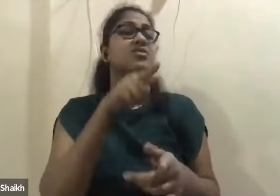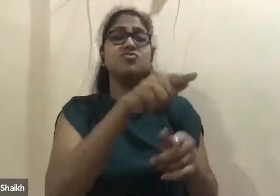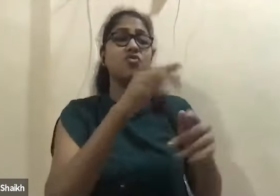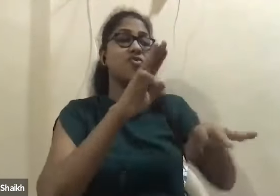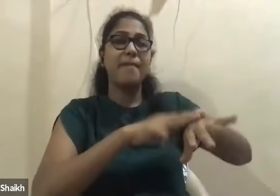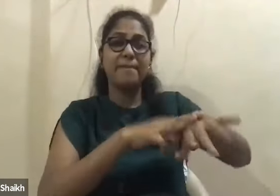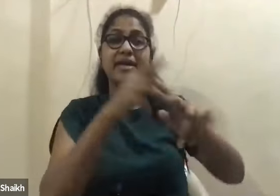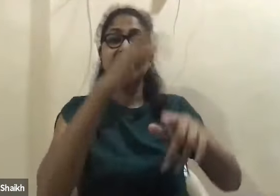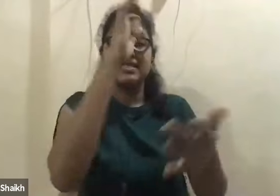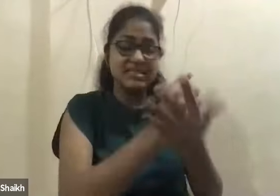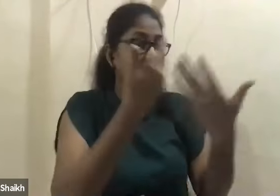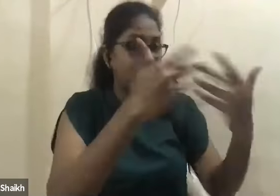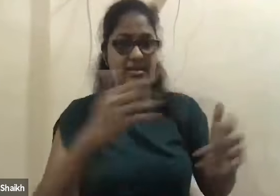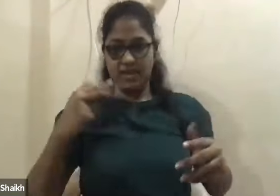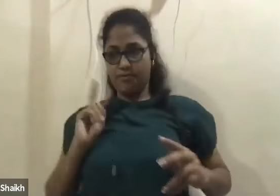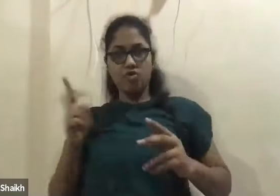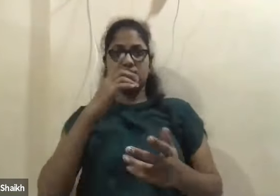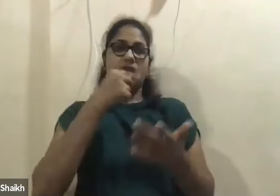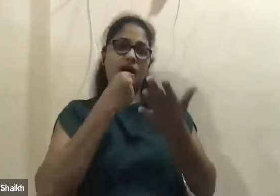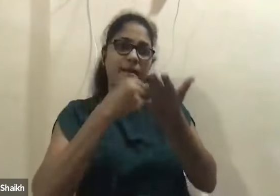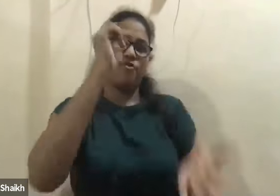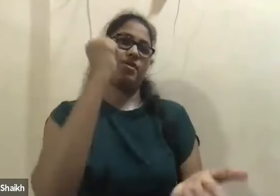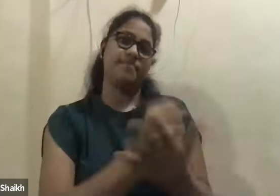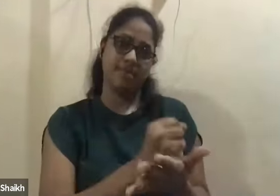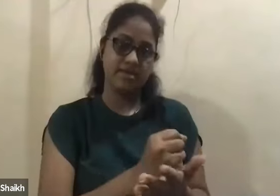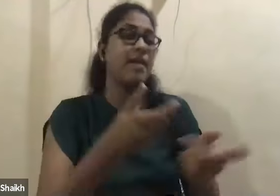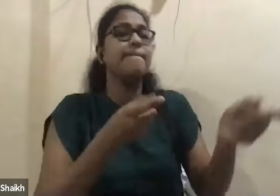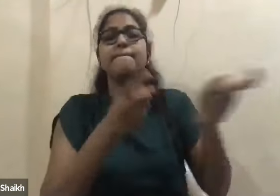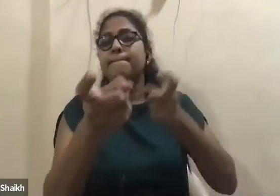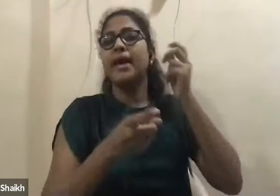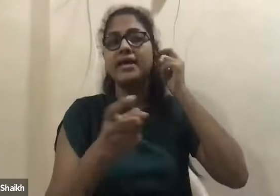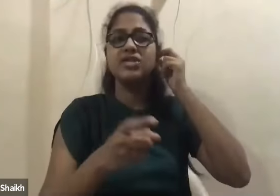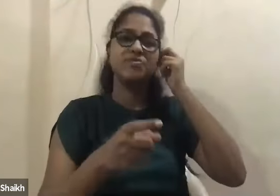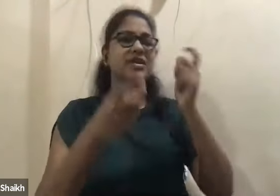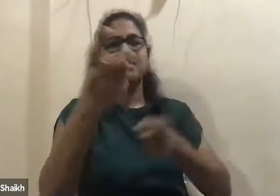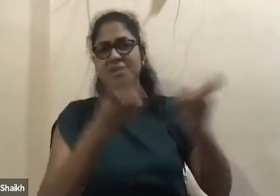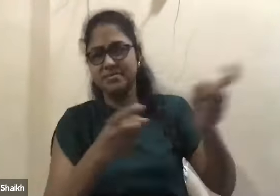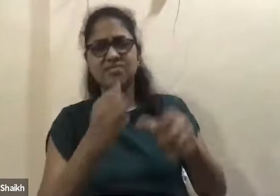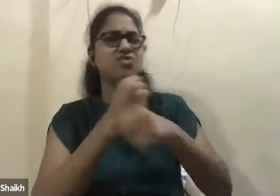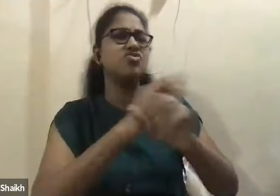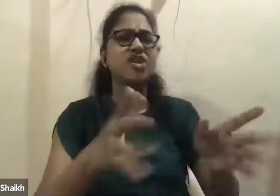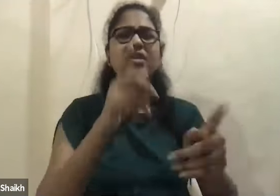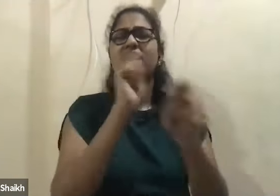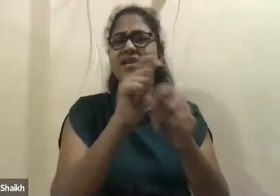decide to do. The management of the trust is, of course, general affairs, and then the trust has a lot